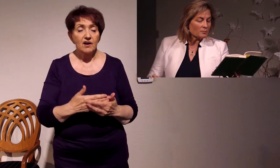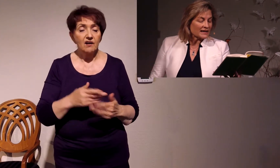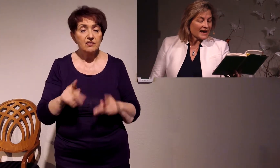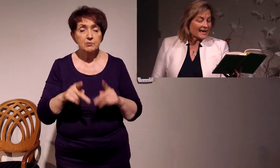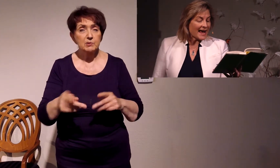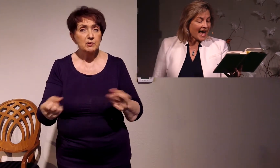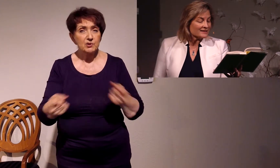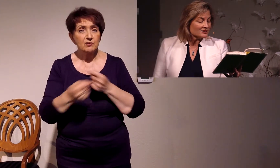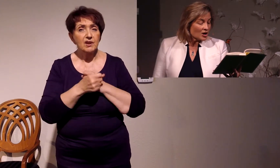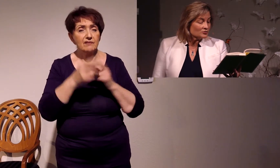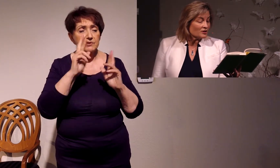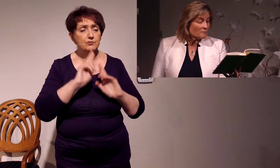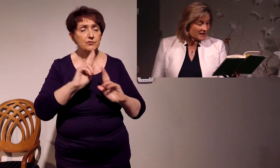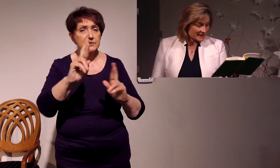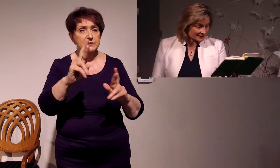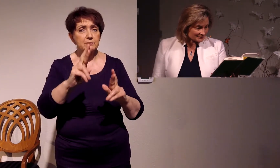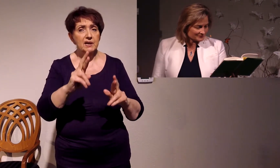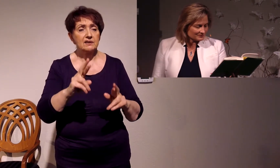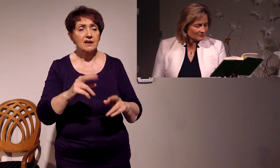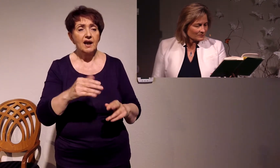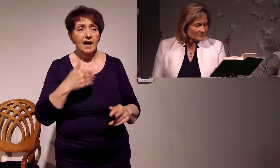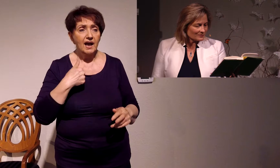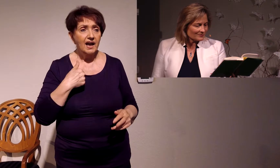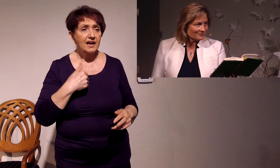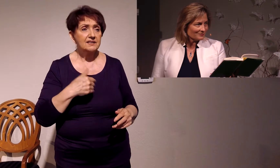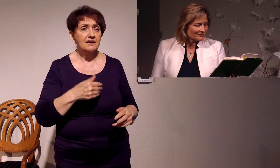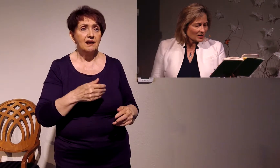and respect had ass loads of money,